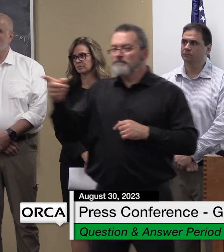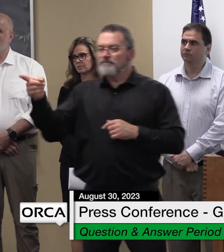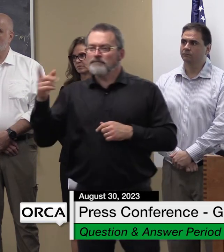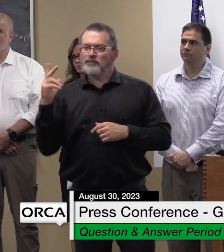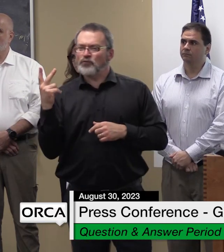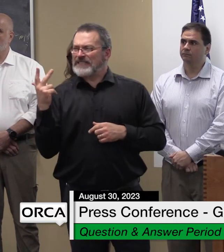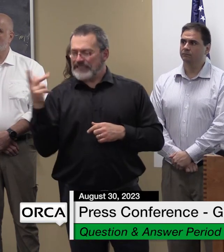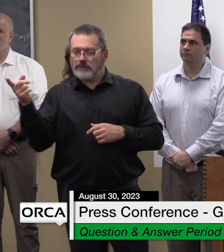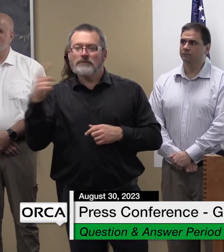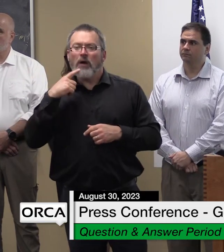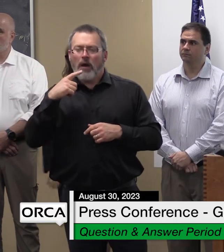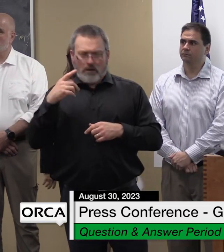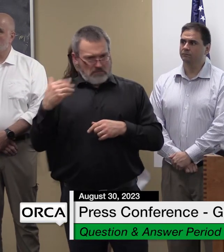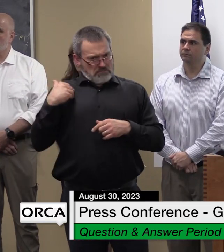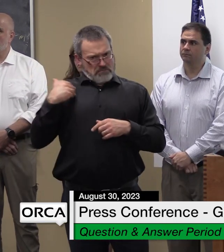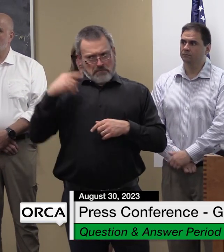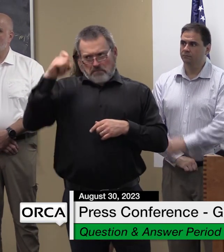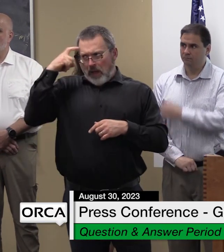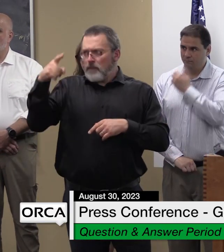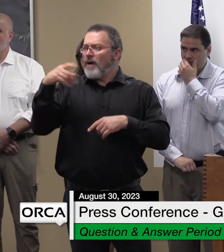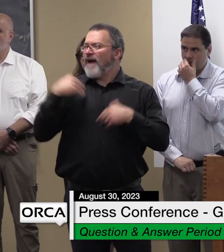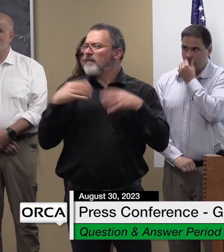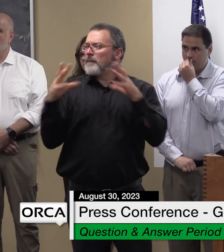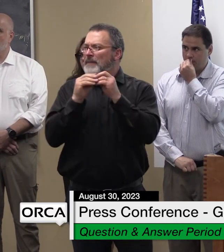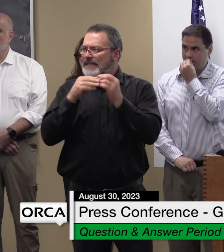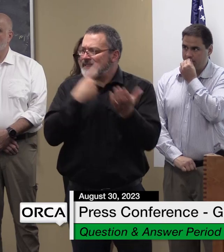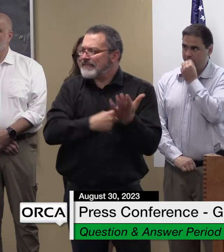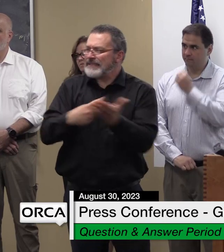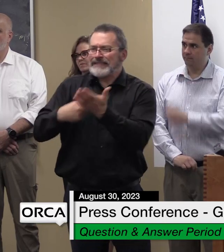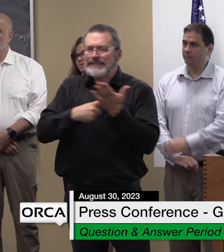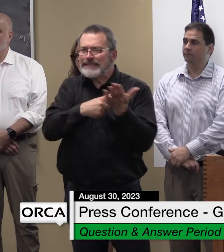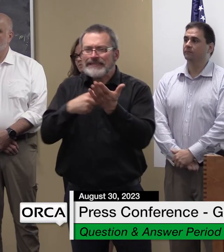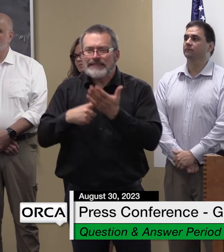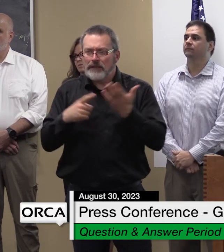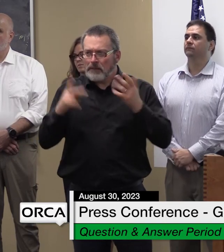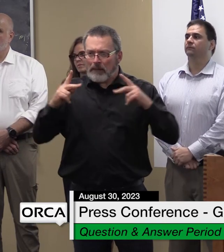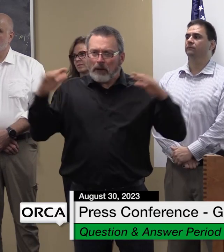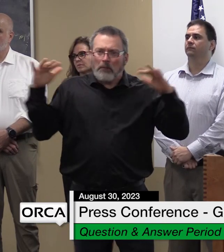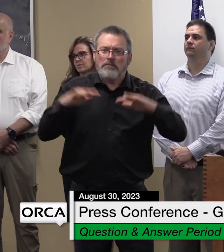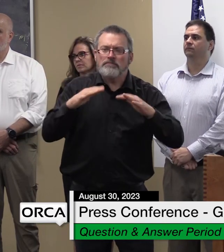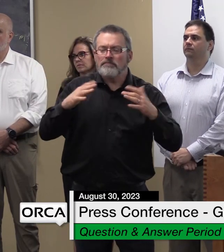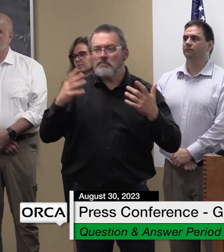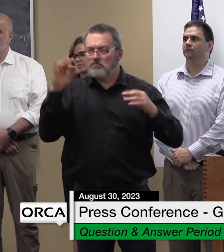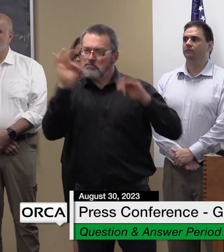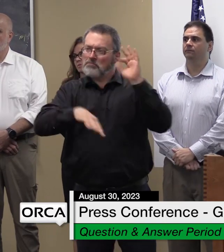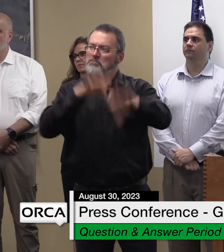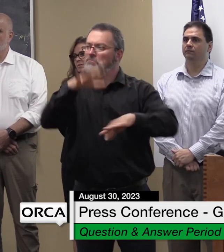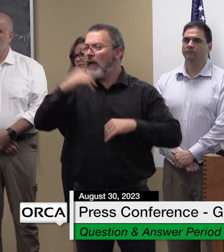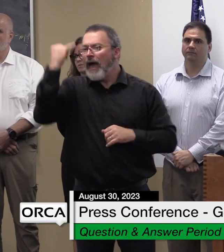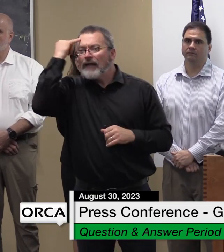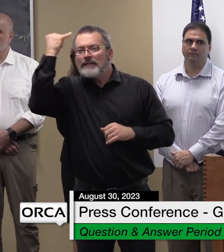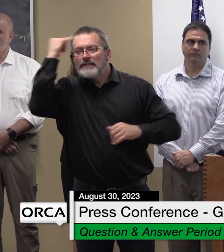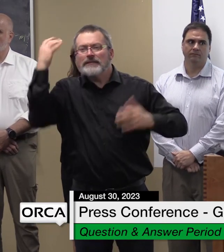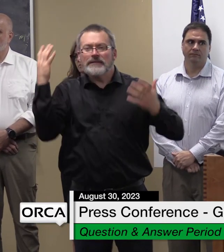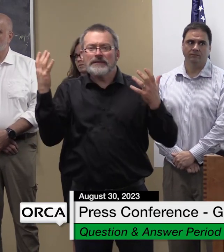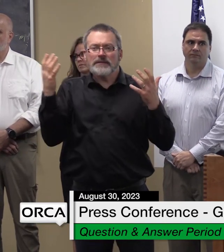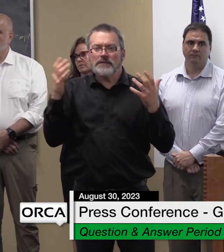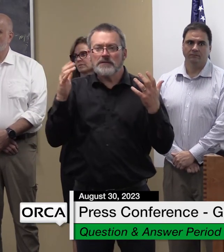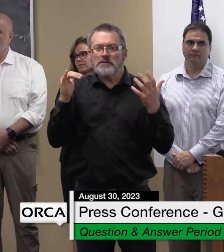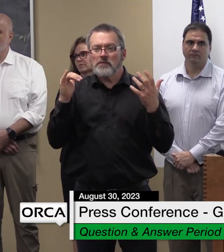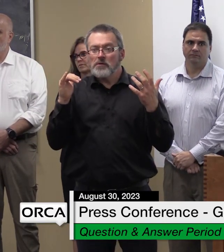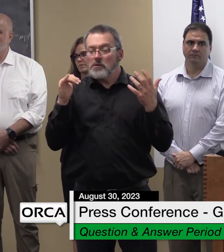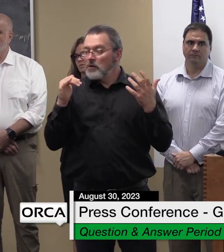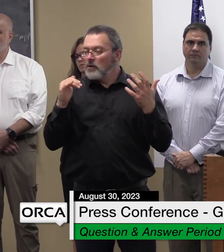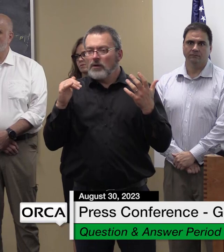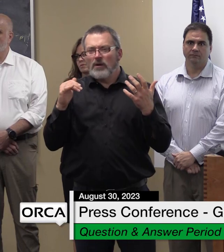the community's been having, some folks have sort of put forth the idea of maybe like a blue ribbon commission or some sort of task force